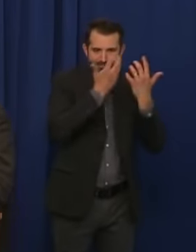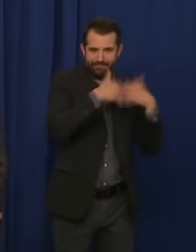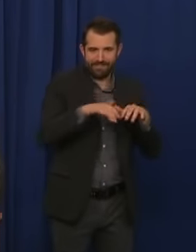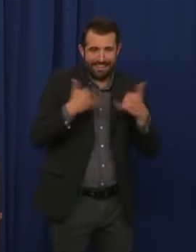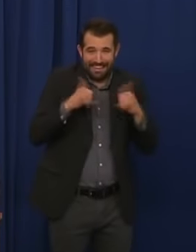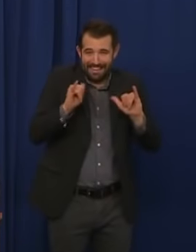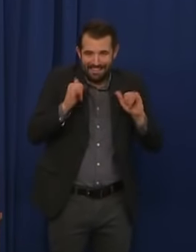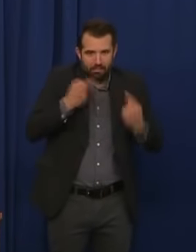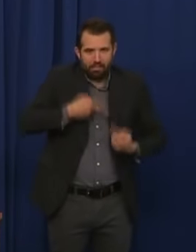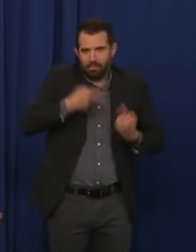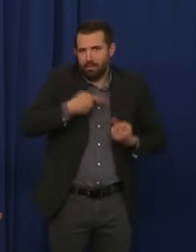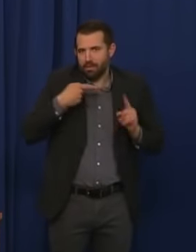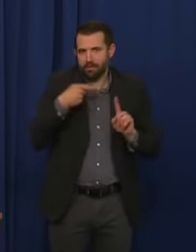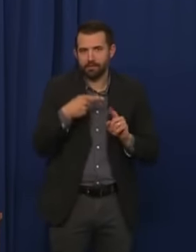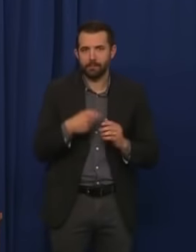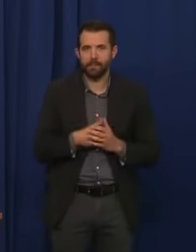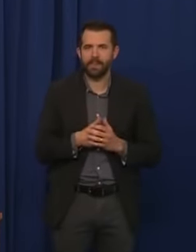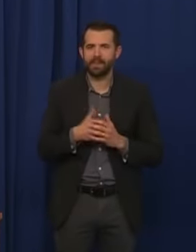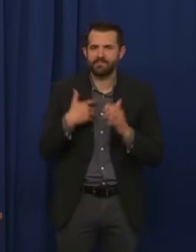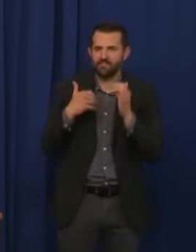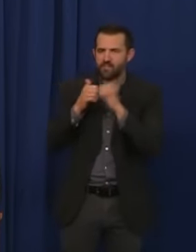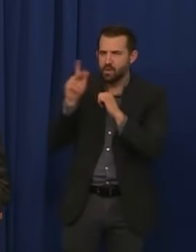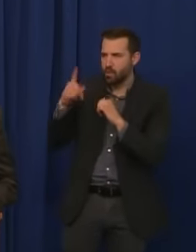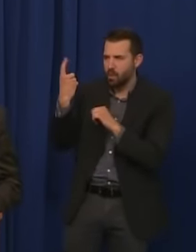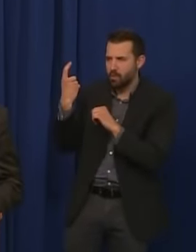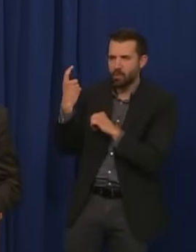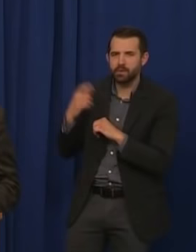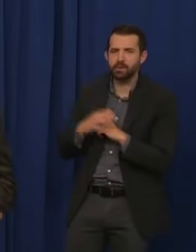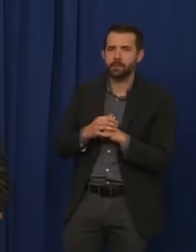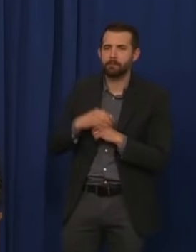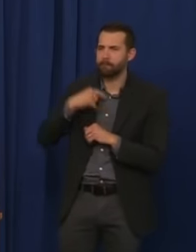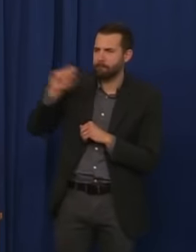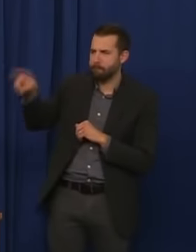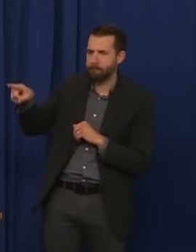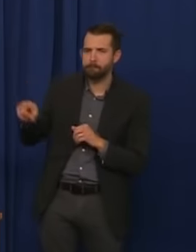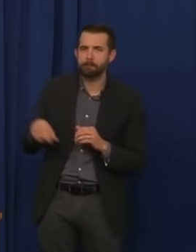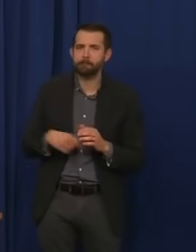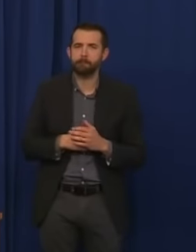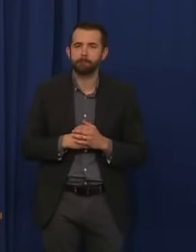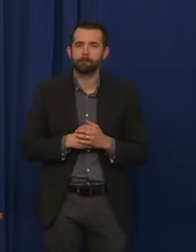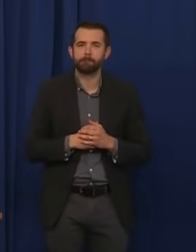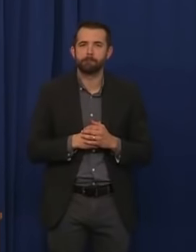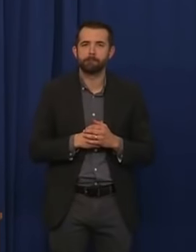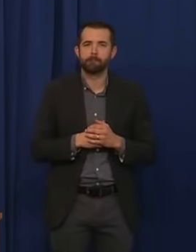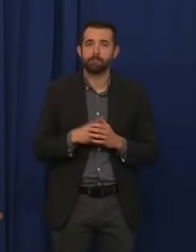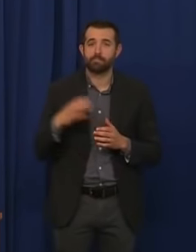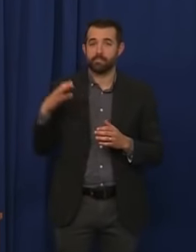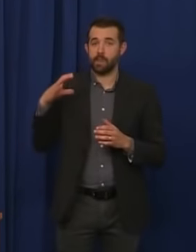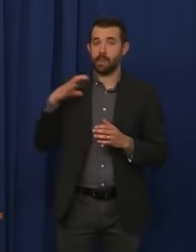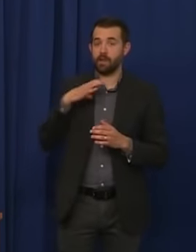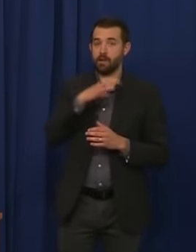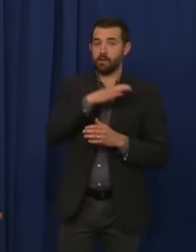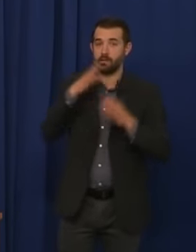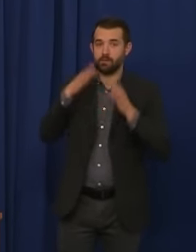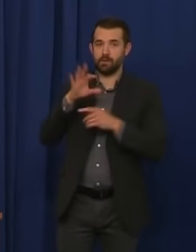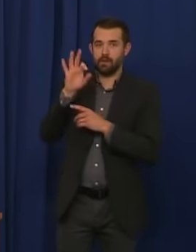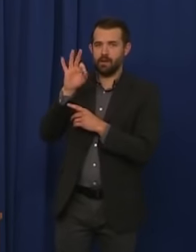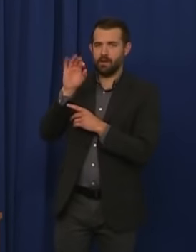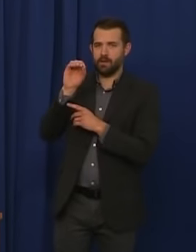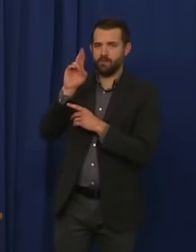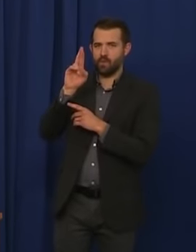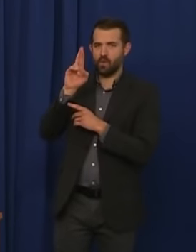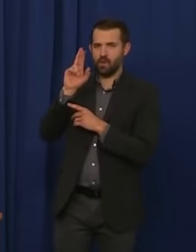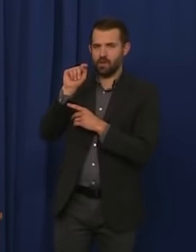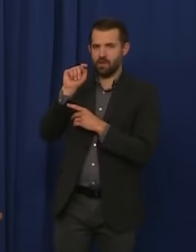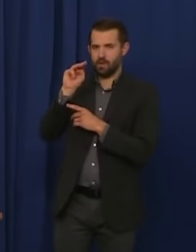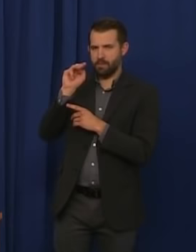We'll turn next. Hi, Governor. I believe that Commissioner Fortman told our reporter that